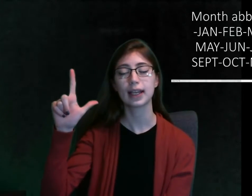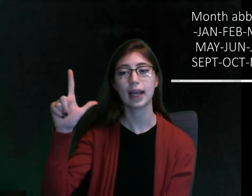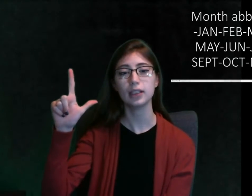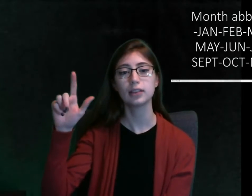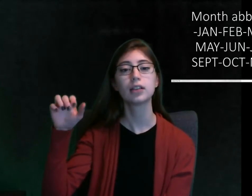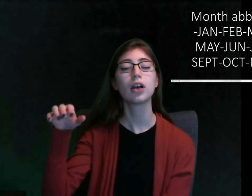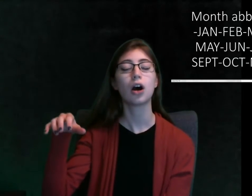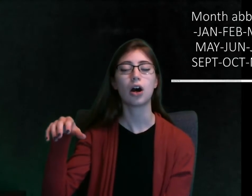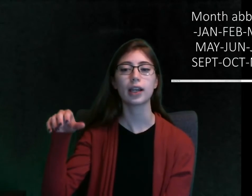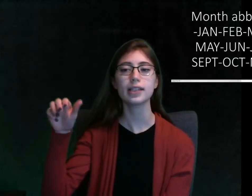J-U-L. August,